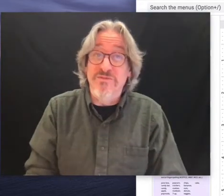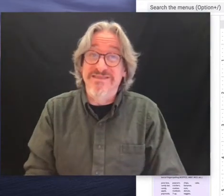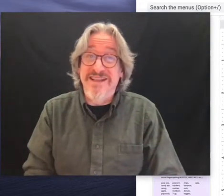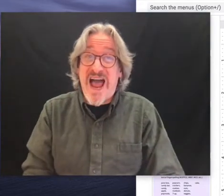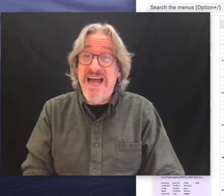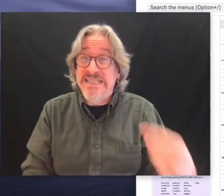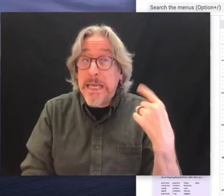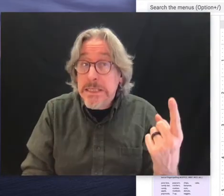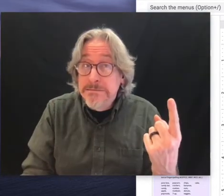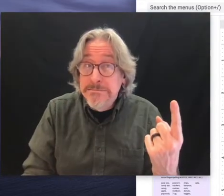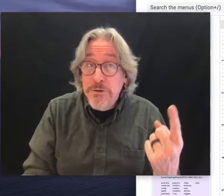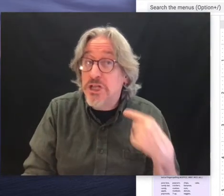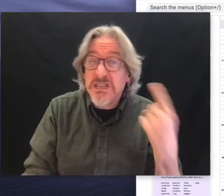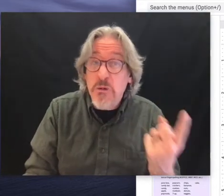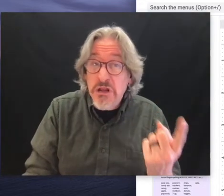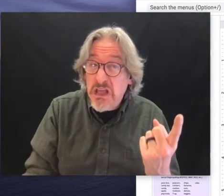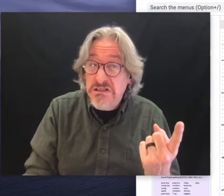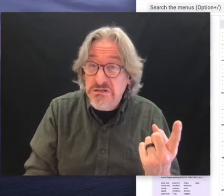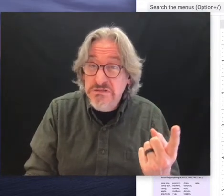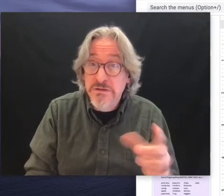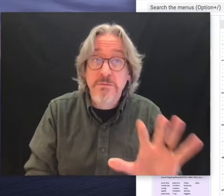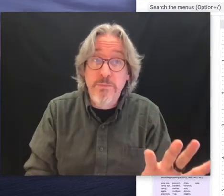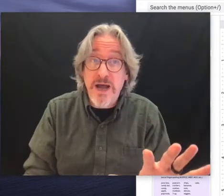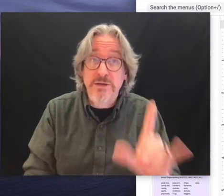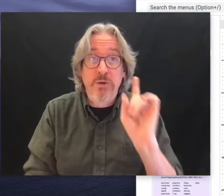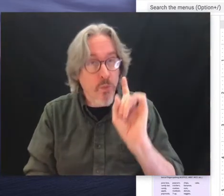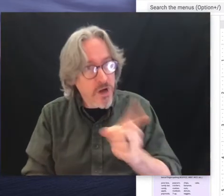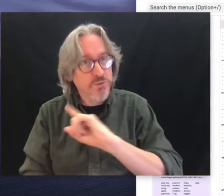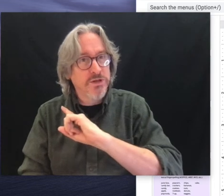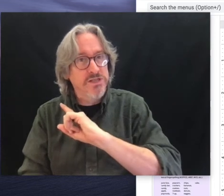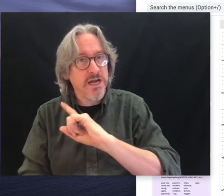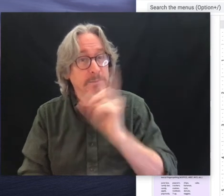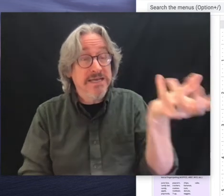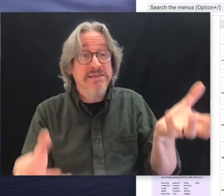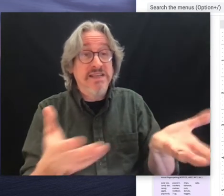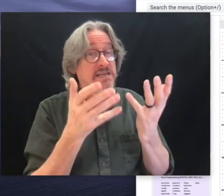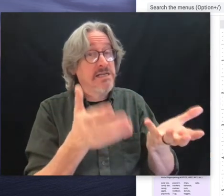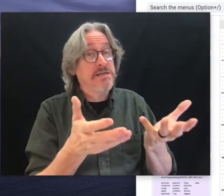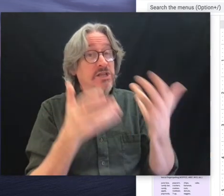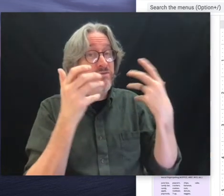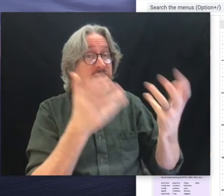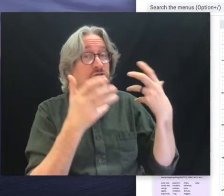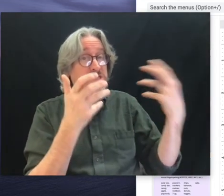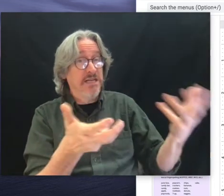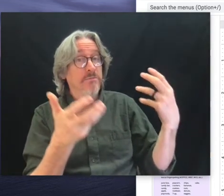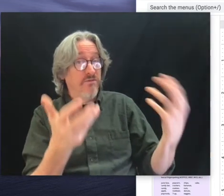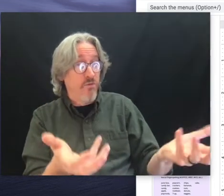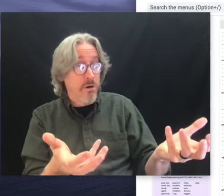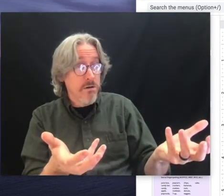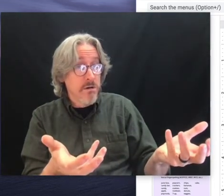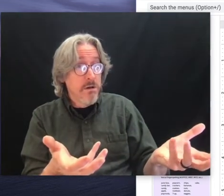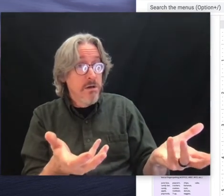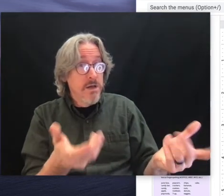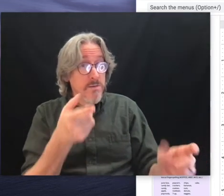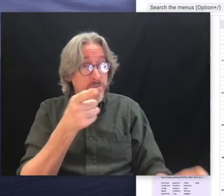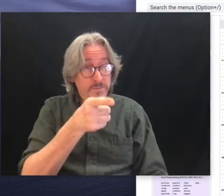So it's a hint that that's not one of the answers. But watch what they're signing, because if they sign something you've never seen